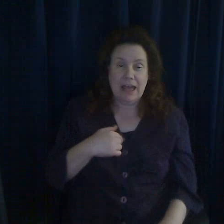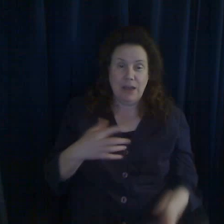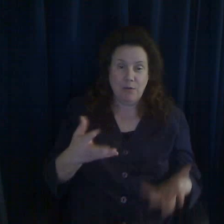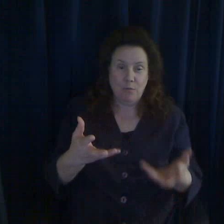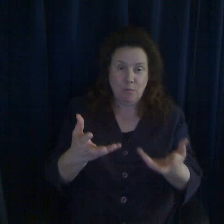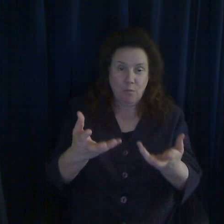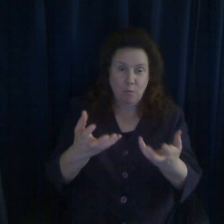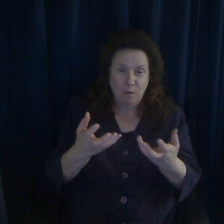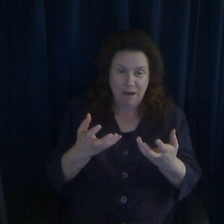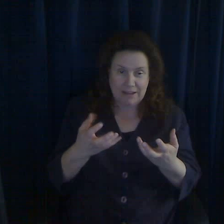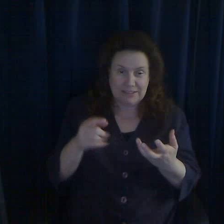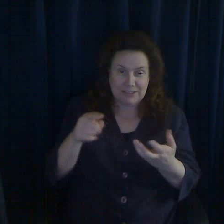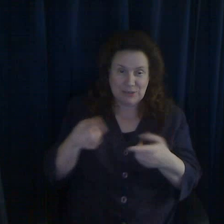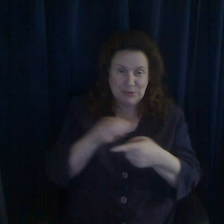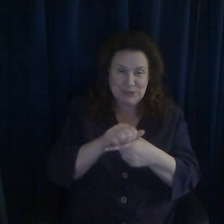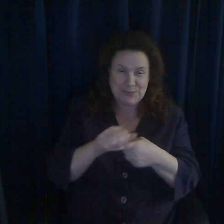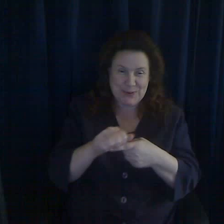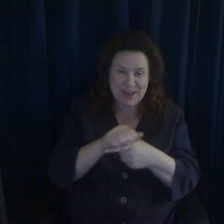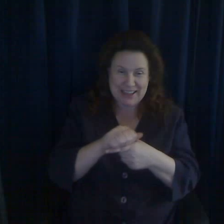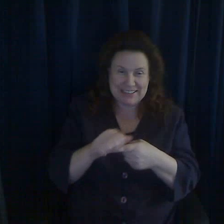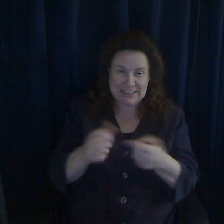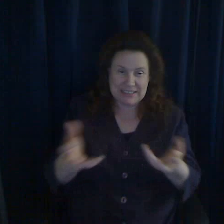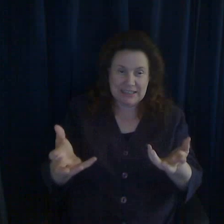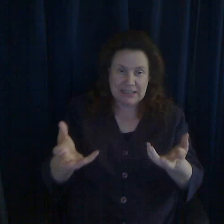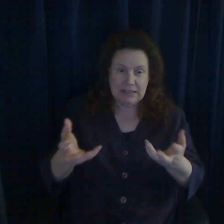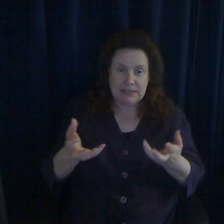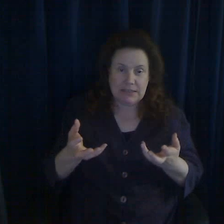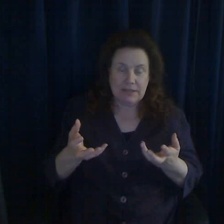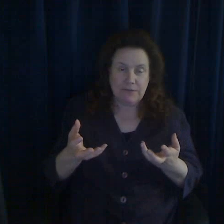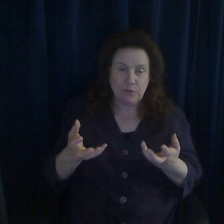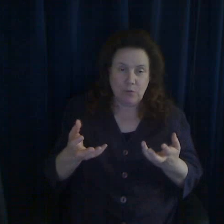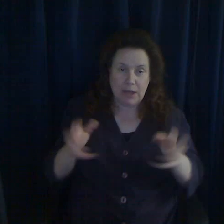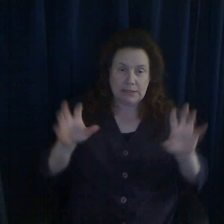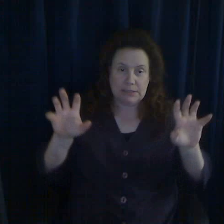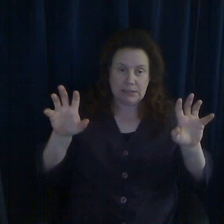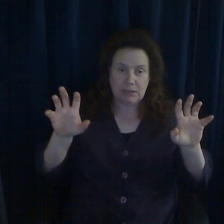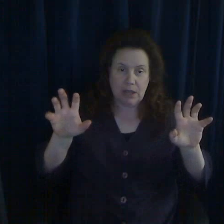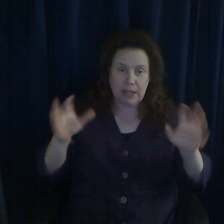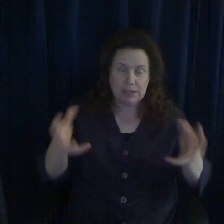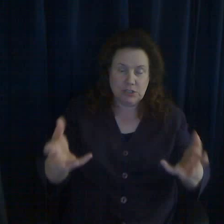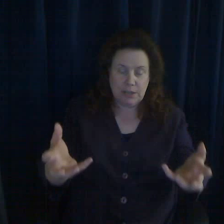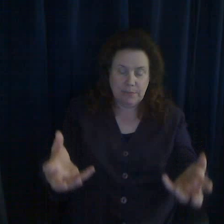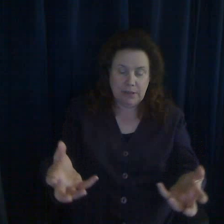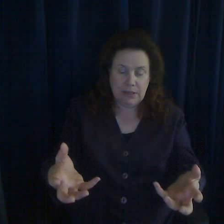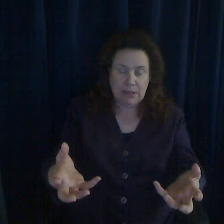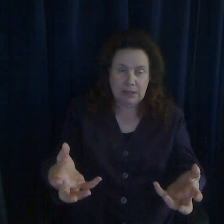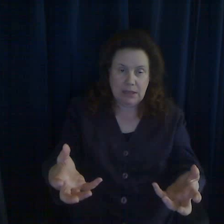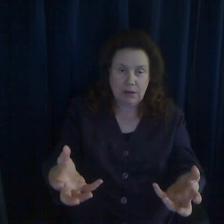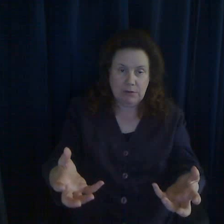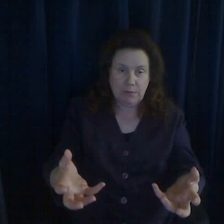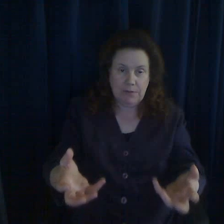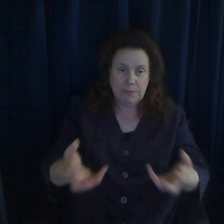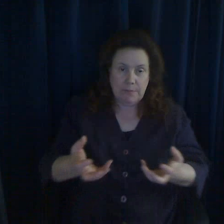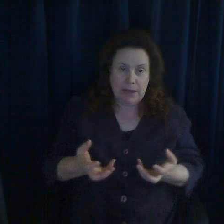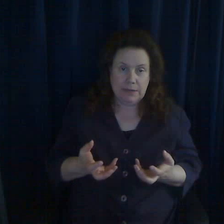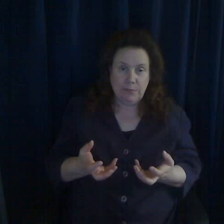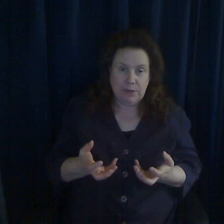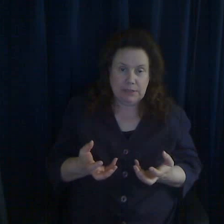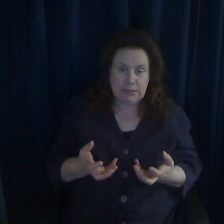I want you to practice the sign for want, claw hand shape, out away from the body, bringing it